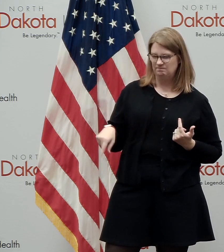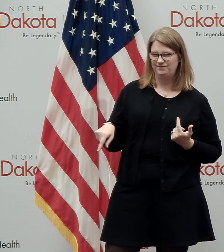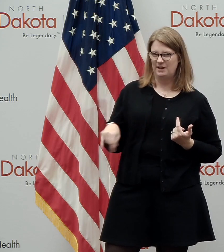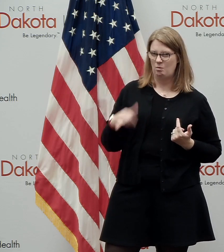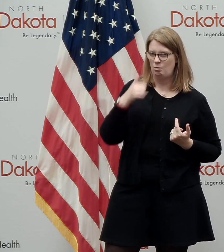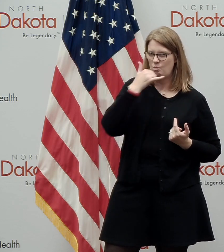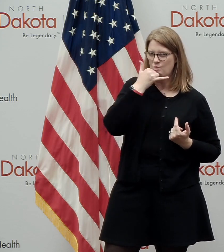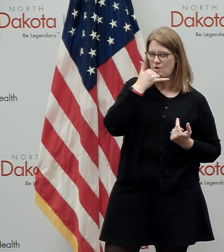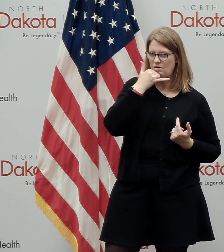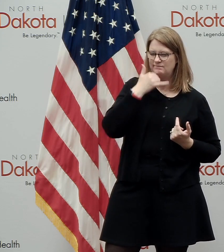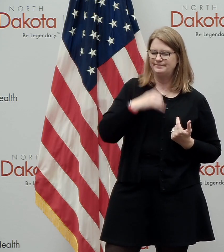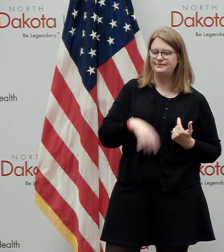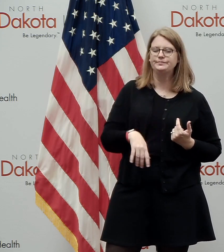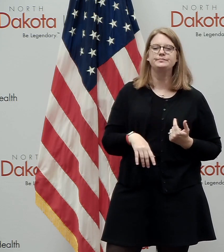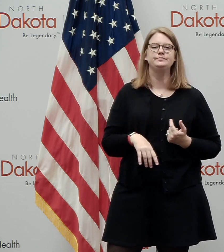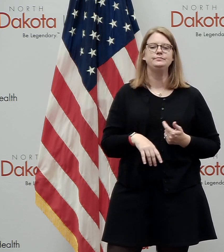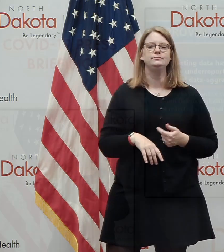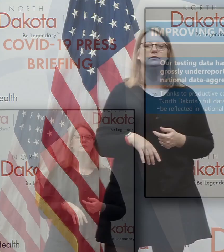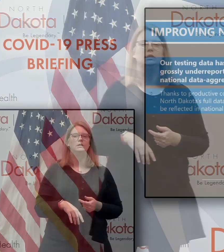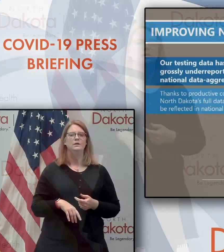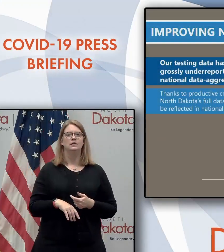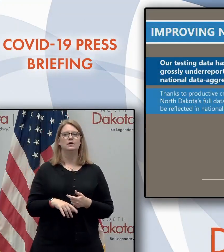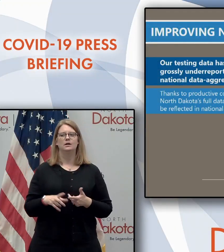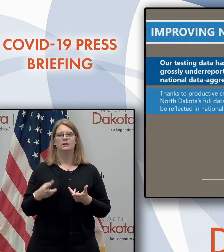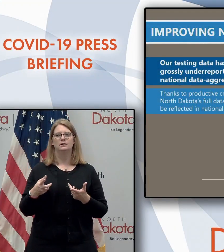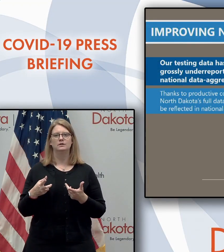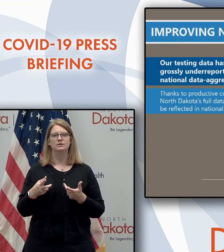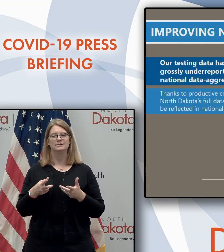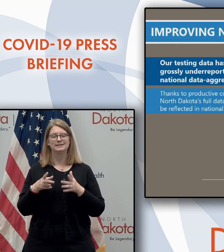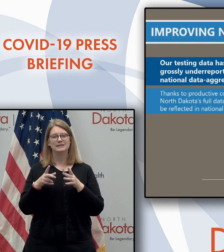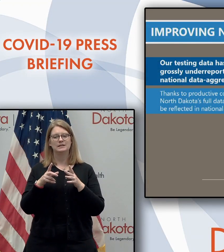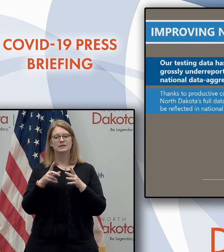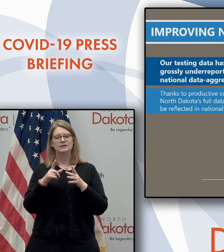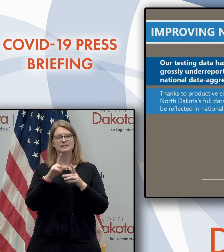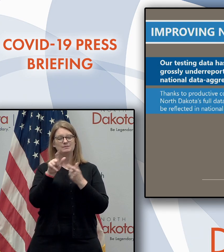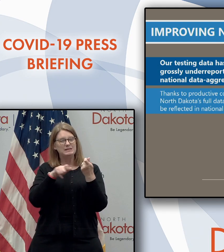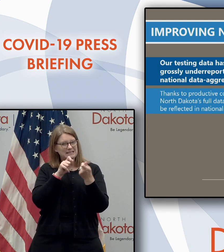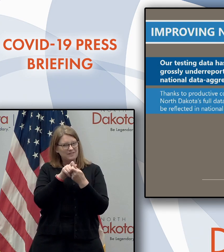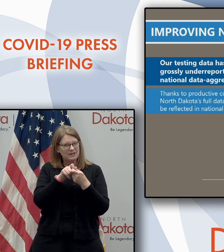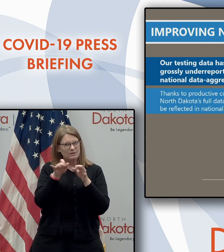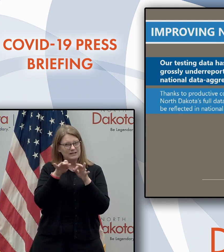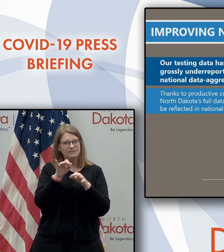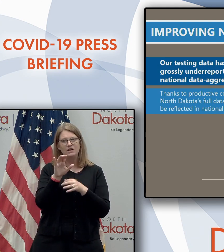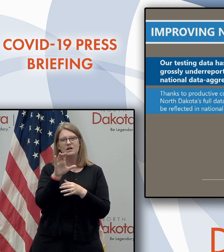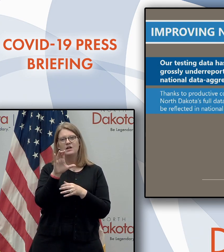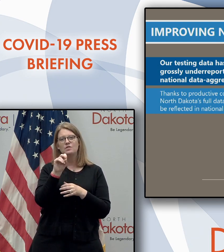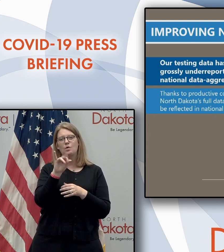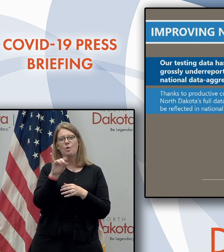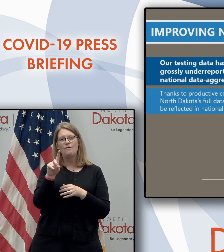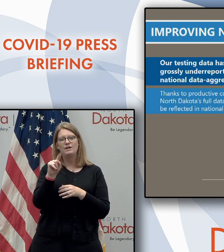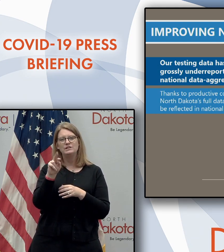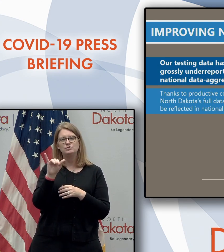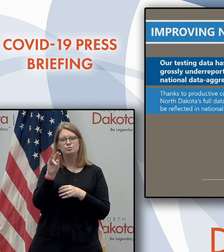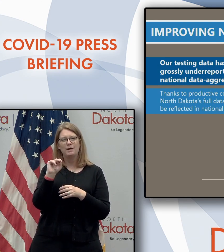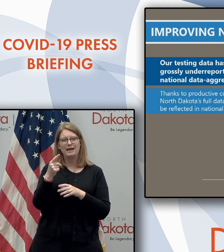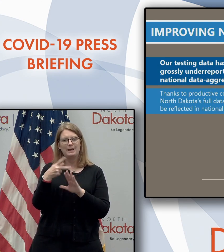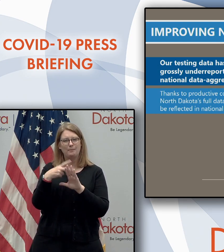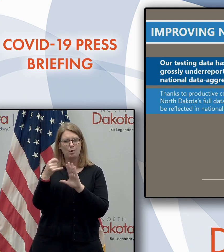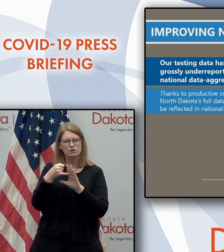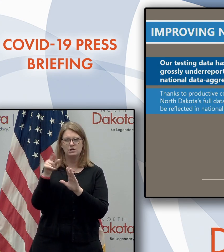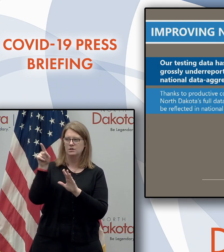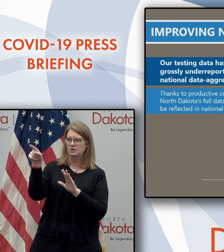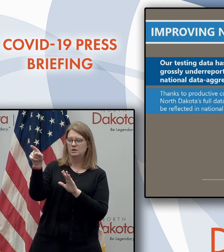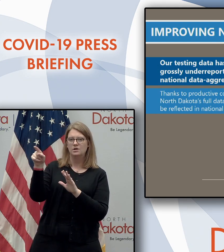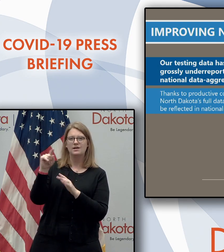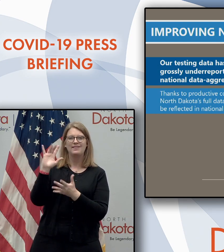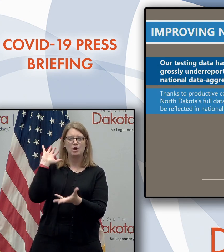incorrect. When it comes down basically to definitions, COVID Tracking Project was doing something to count their